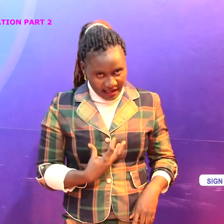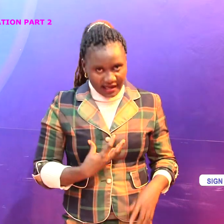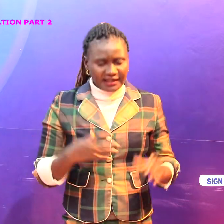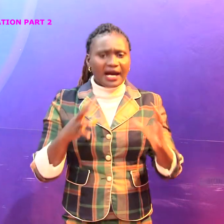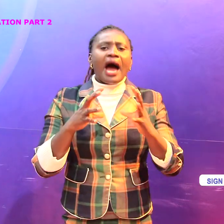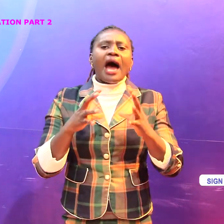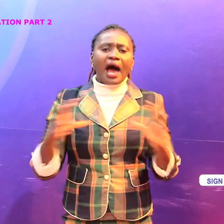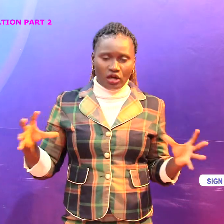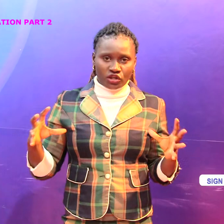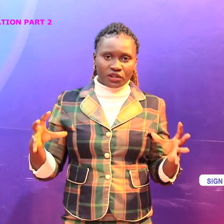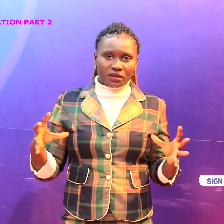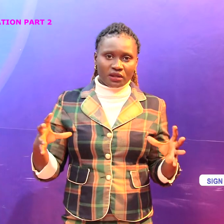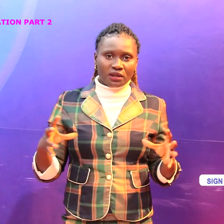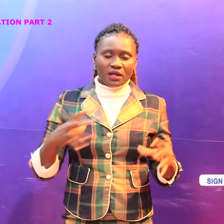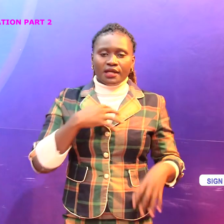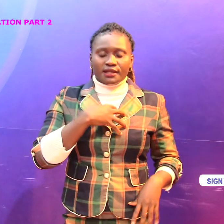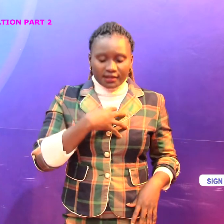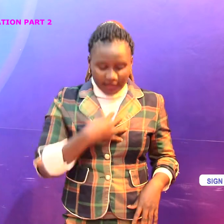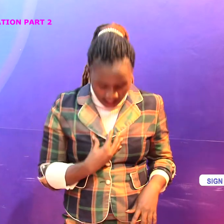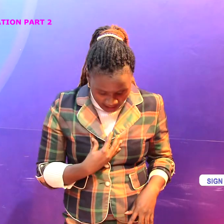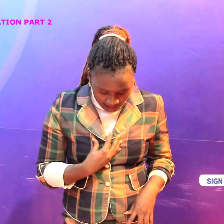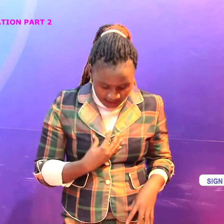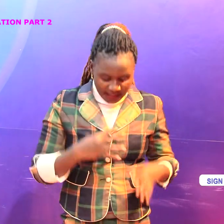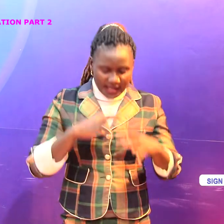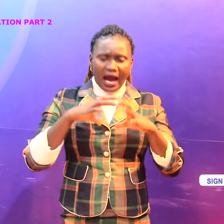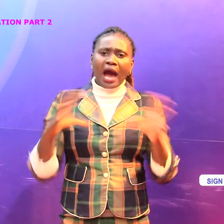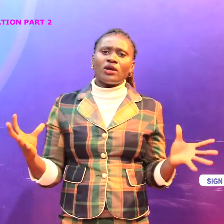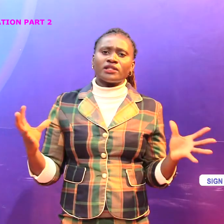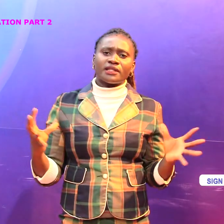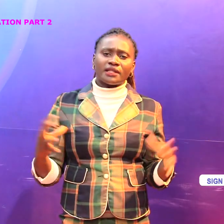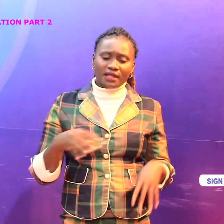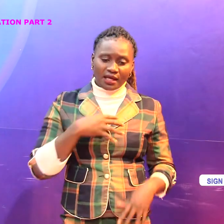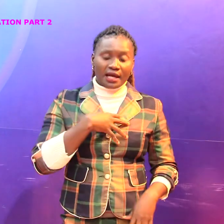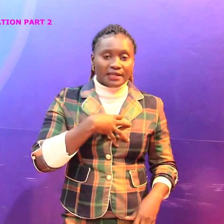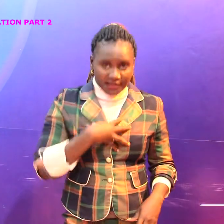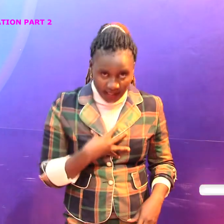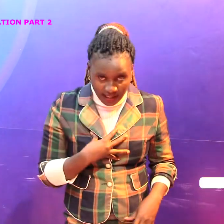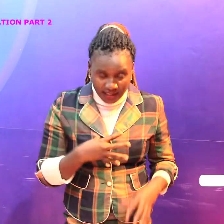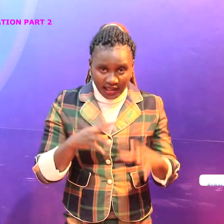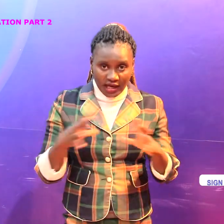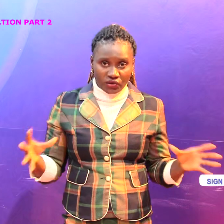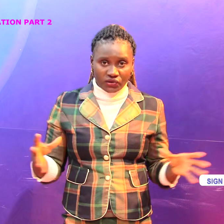tired a lot. Tired a lot. Tired a lot.